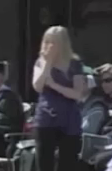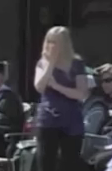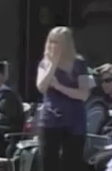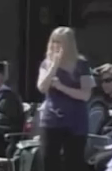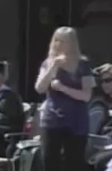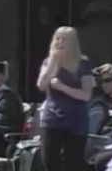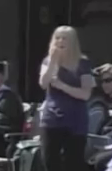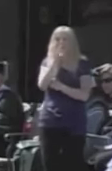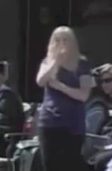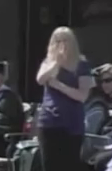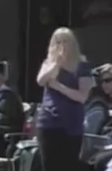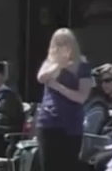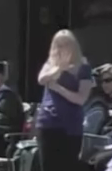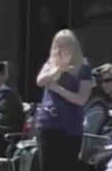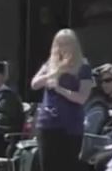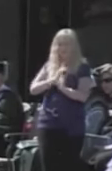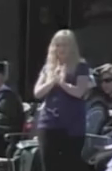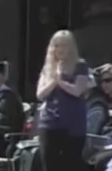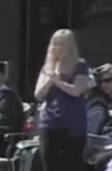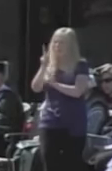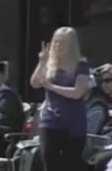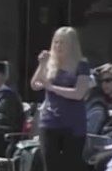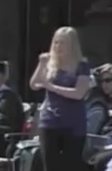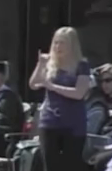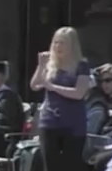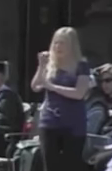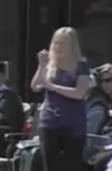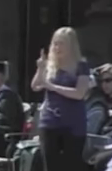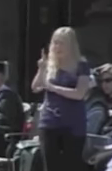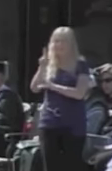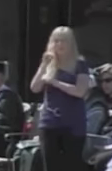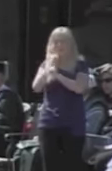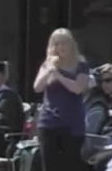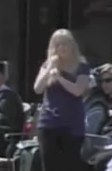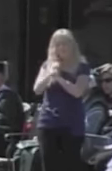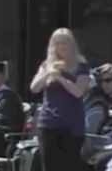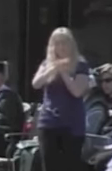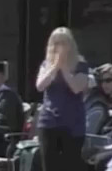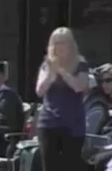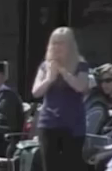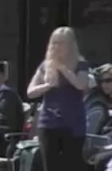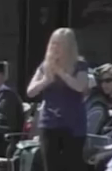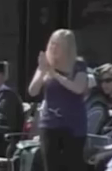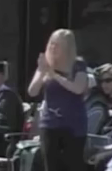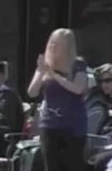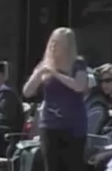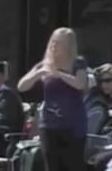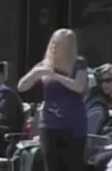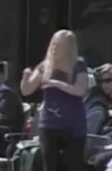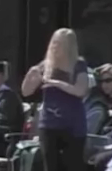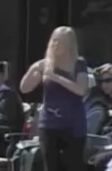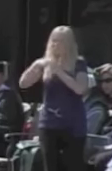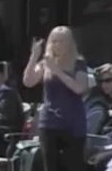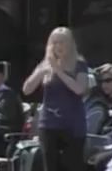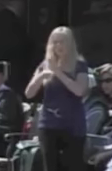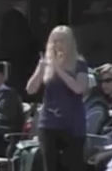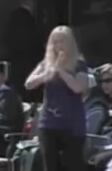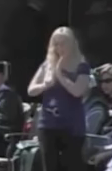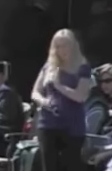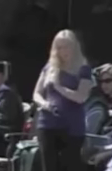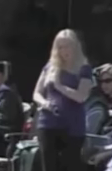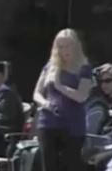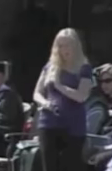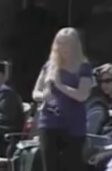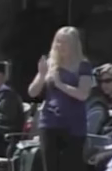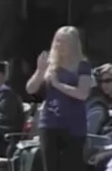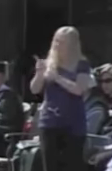the Vanier Institute, where he eventually became executive director of programs and research, a position that he served with